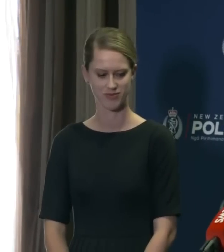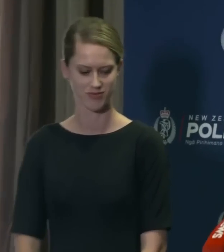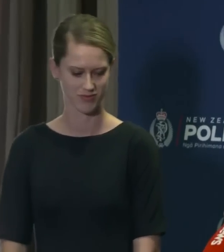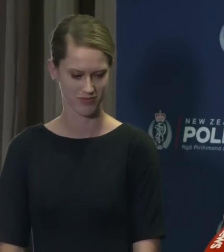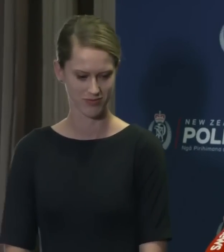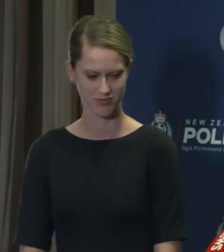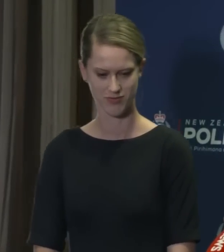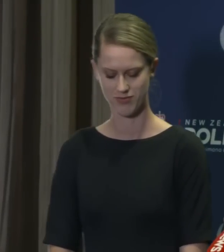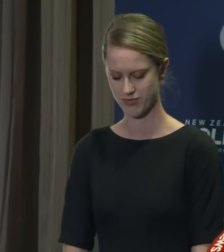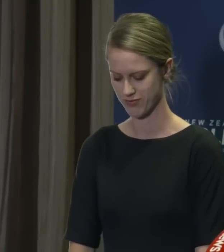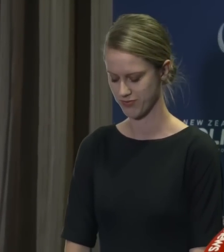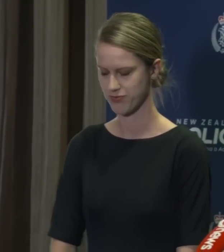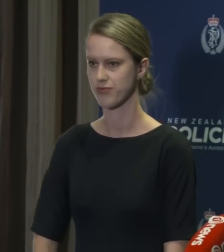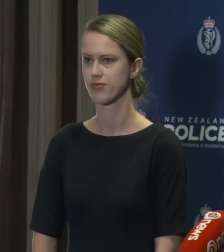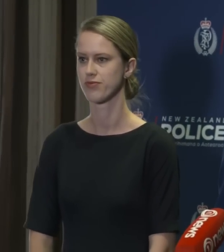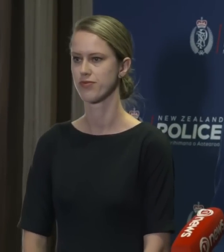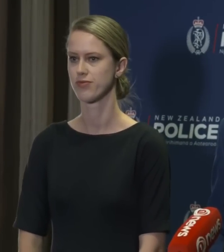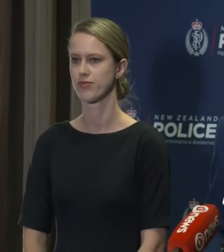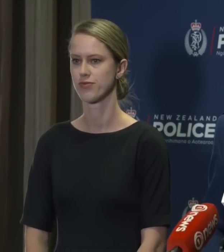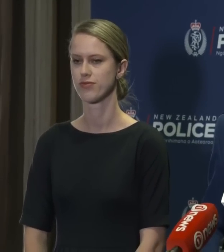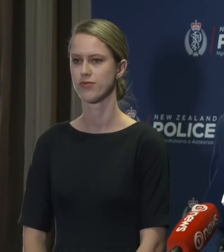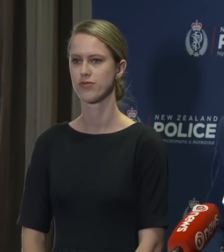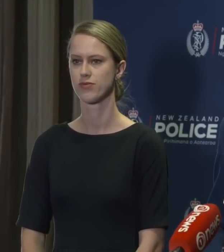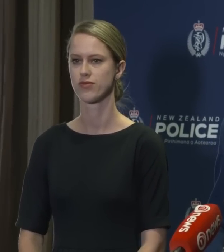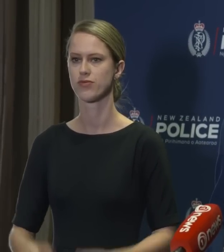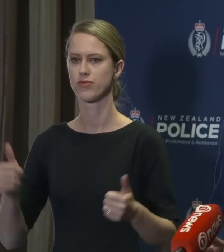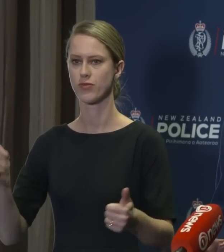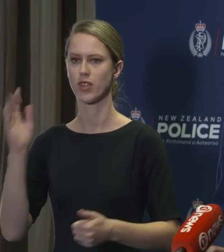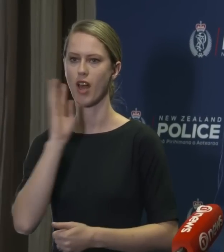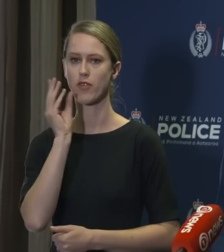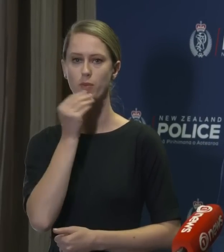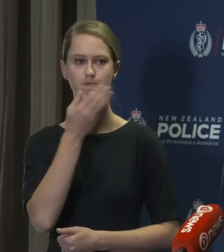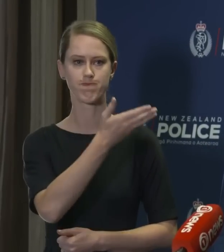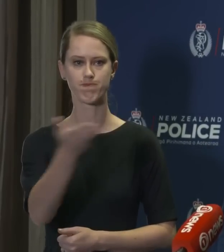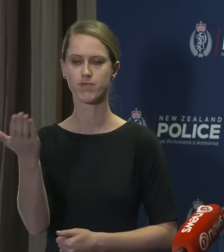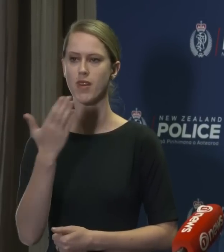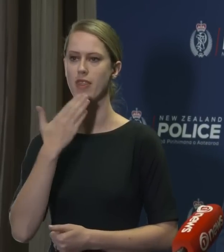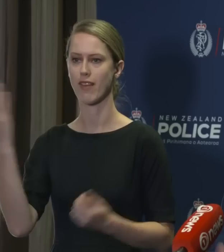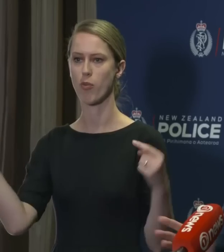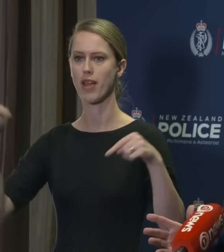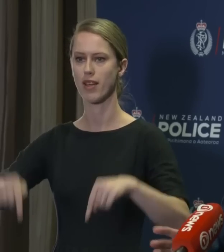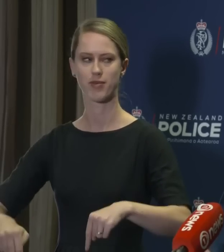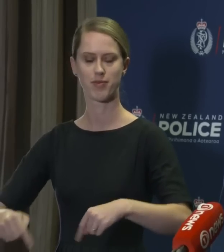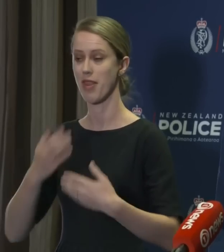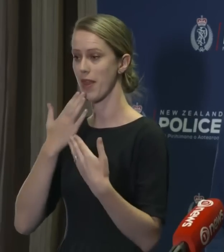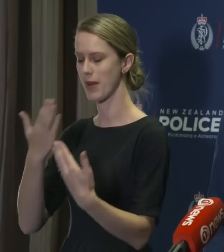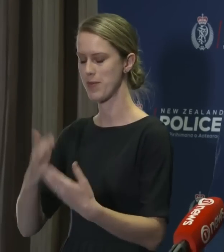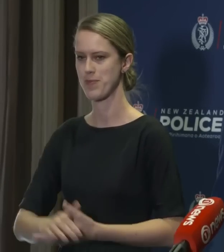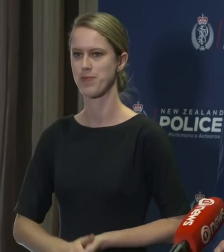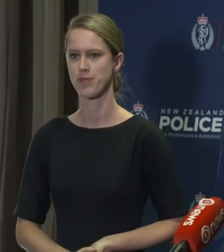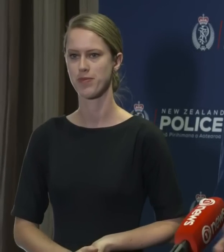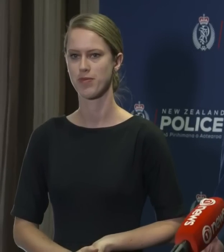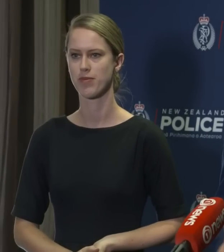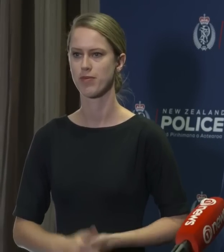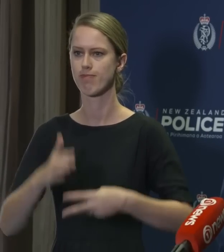It's all right there. Thank you. Good afternoon, all. Thanks for being here. And thank you.